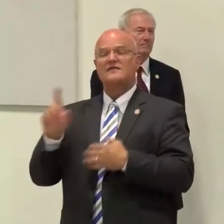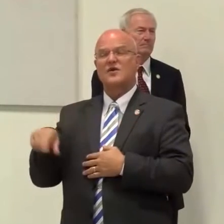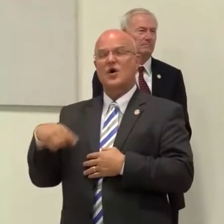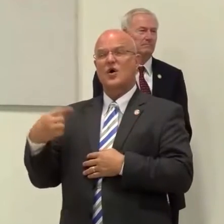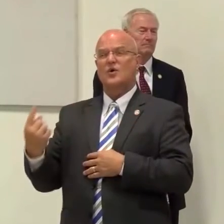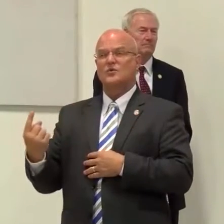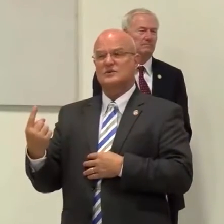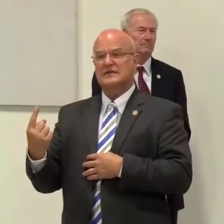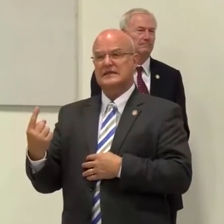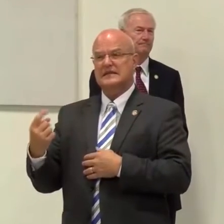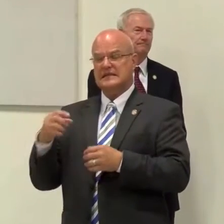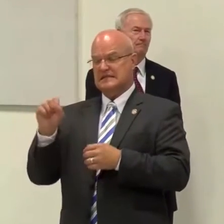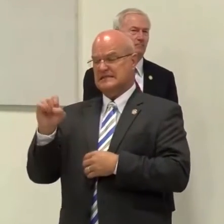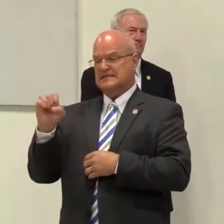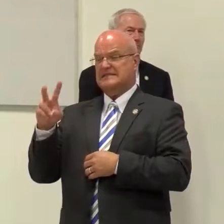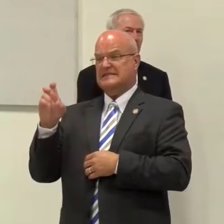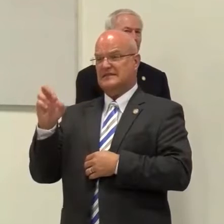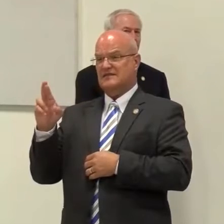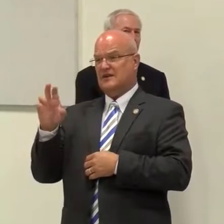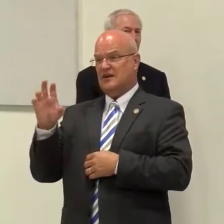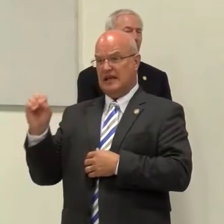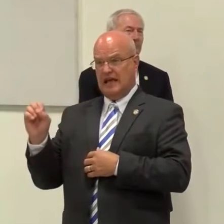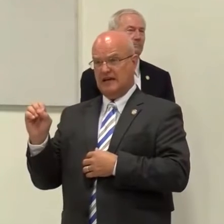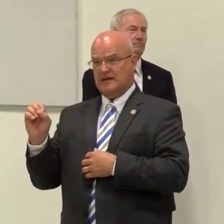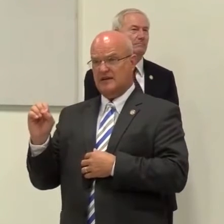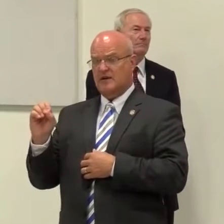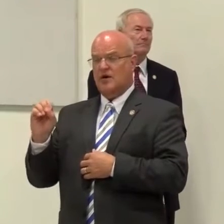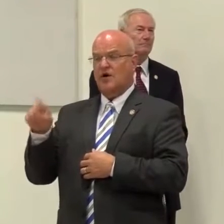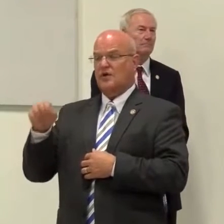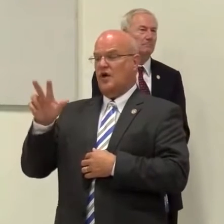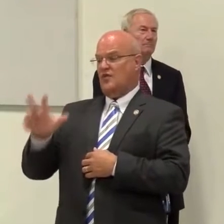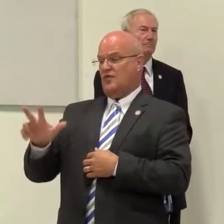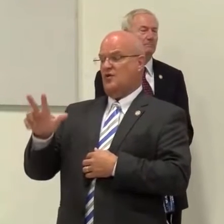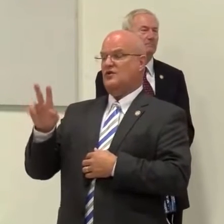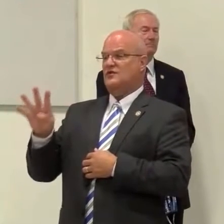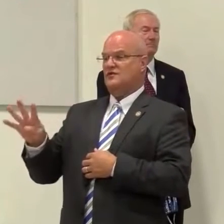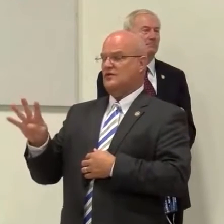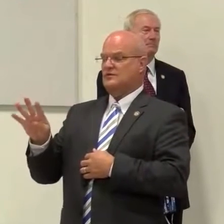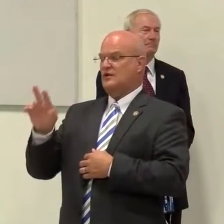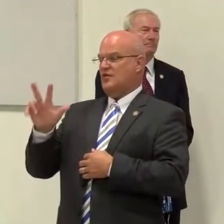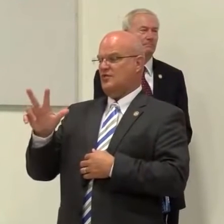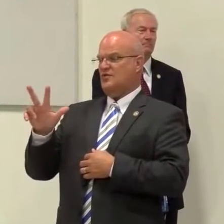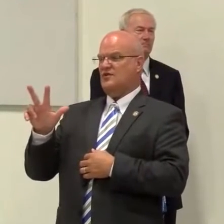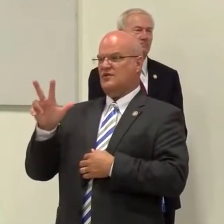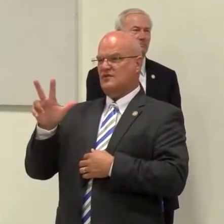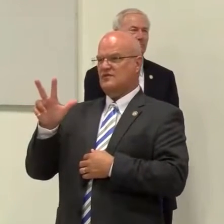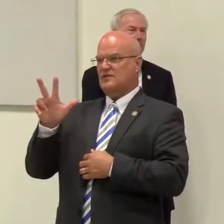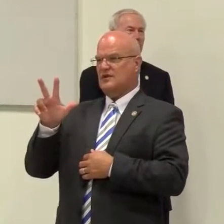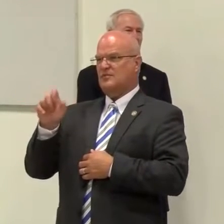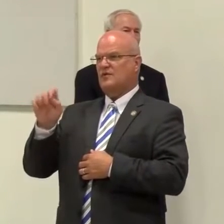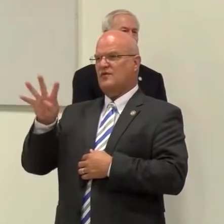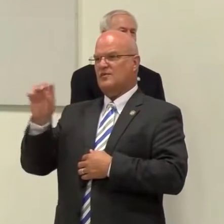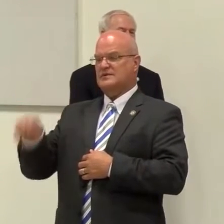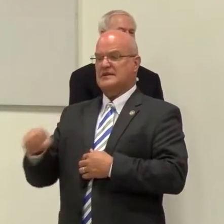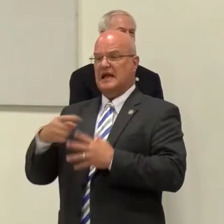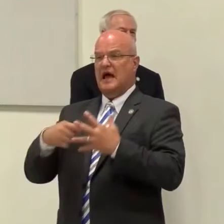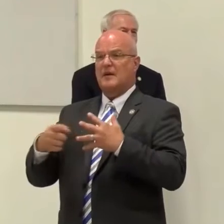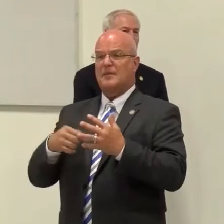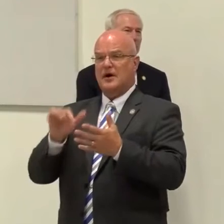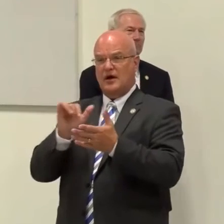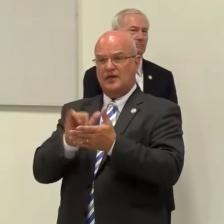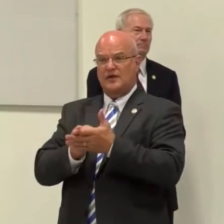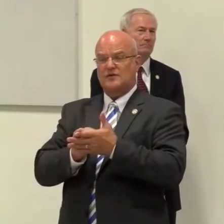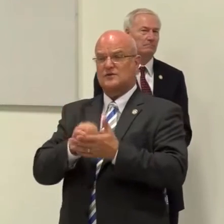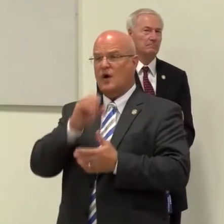only in Sevier County, only 34 or 4.3% of the cases have been amongst